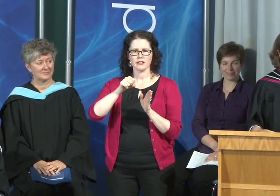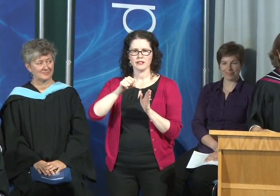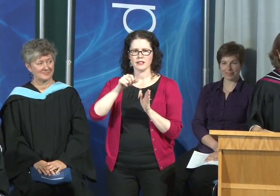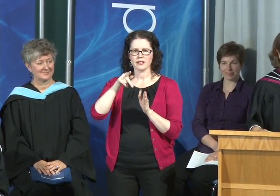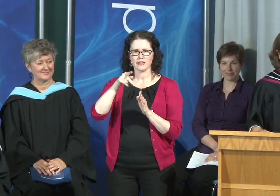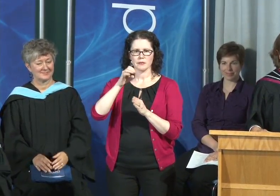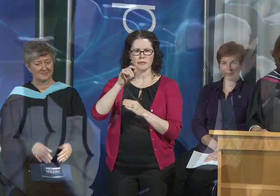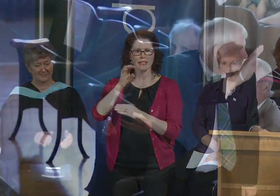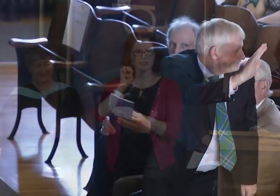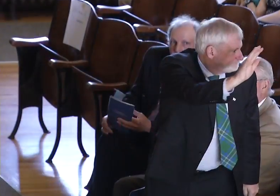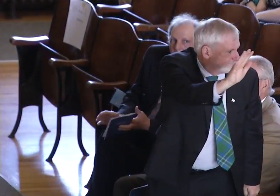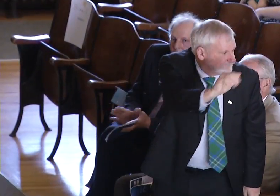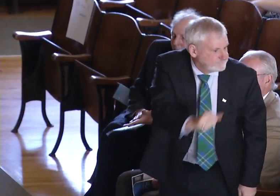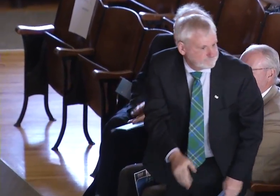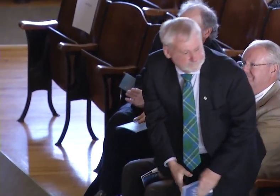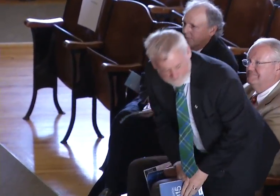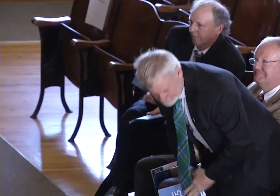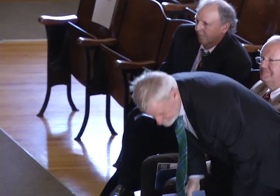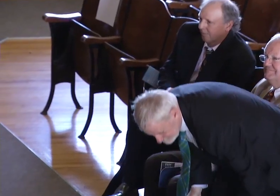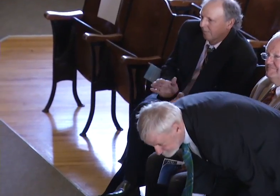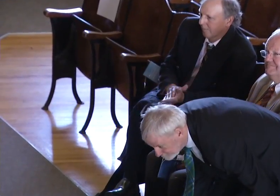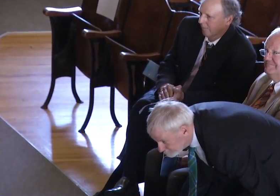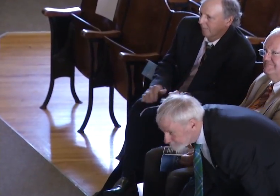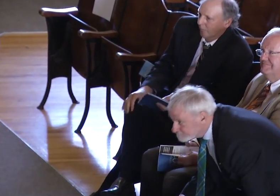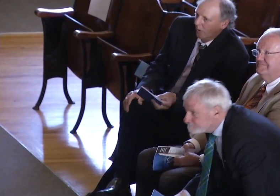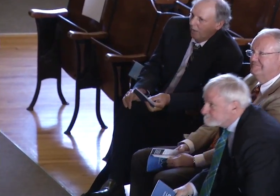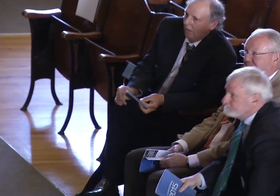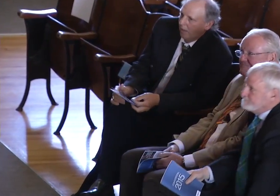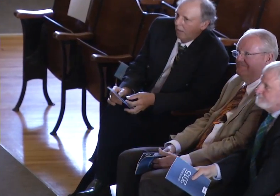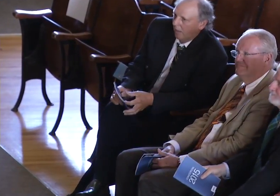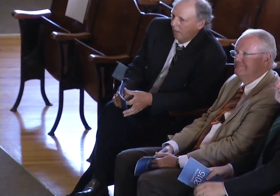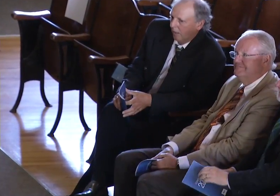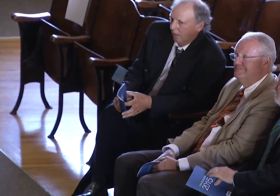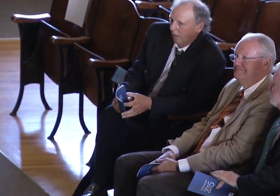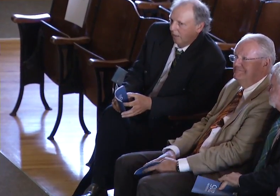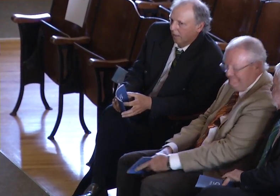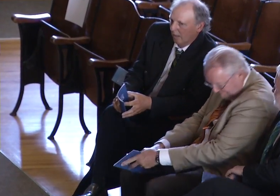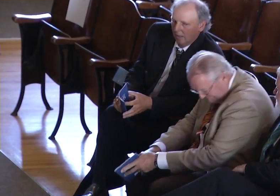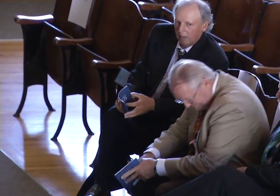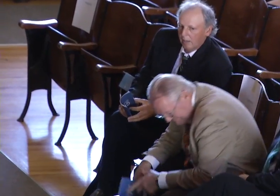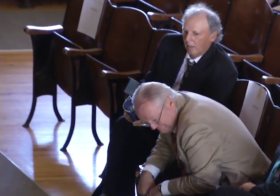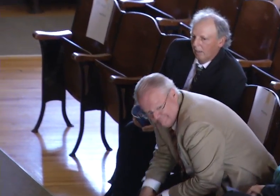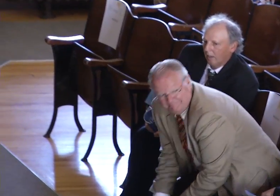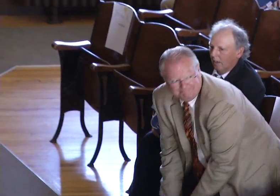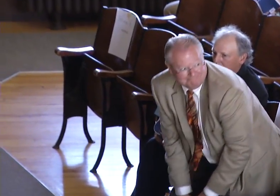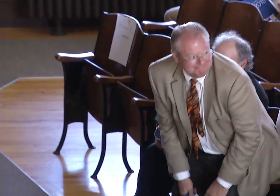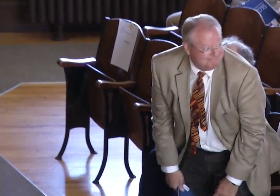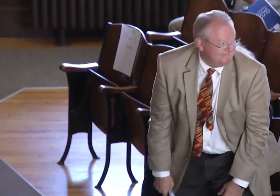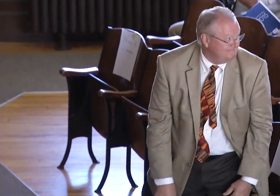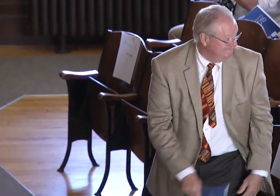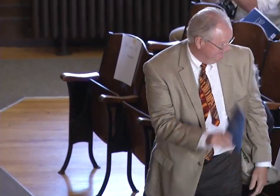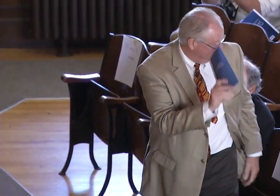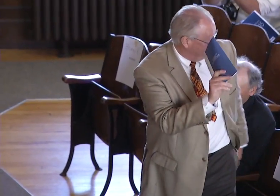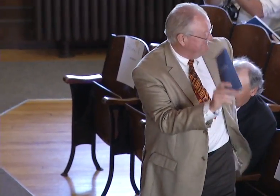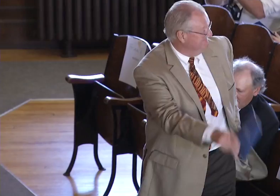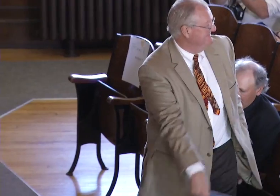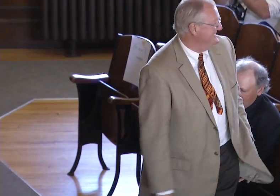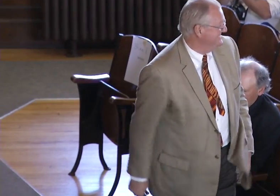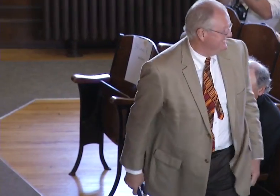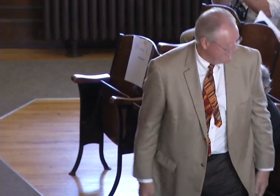here. Welcome, Keith. Our Mayor of Wolfville, Jeff Cantwell, joining us again this